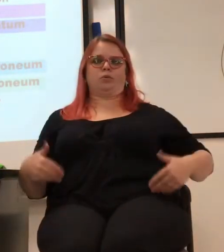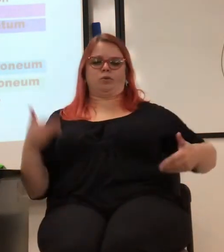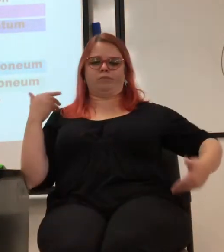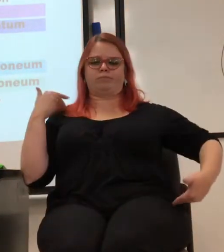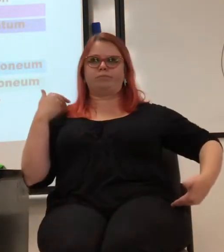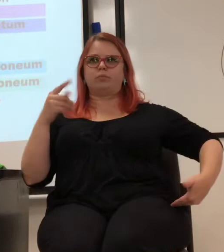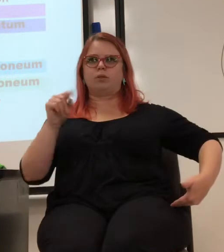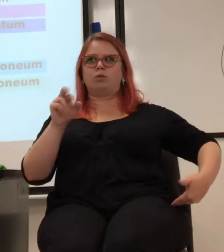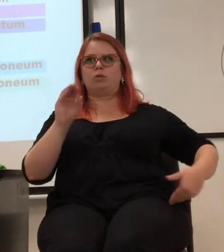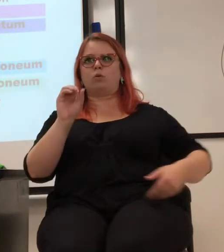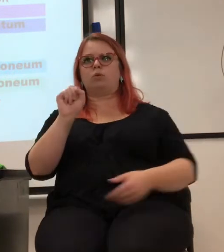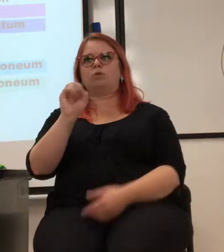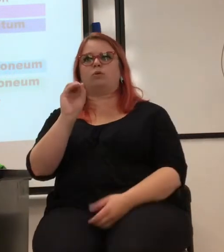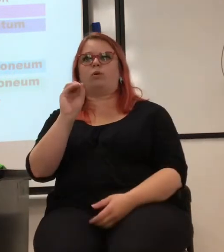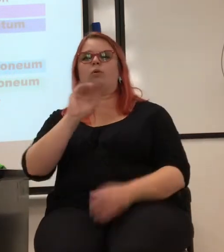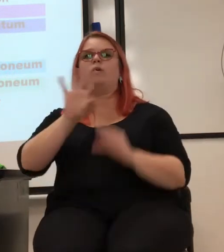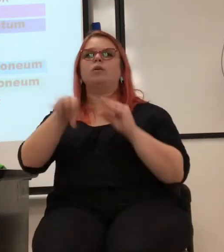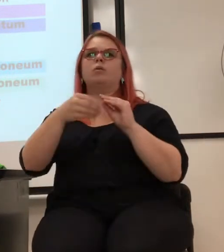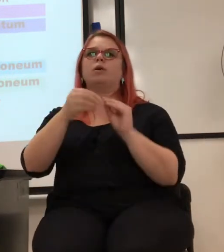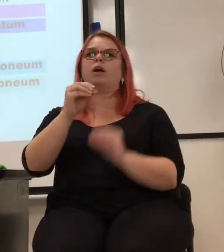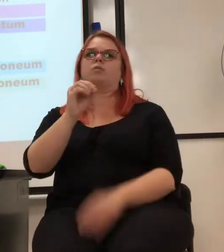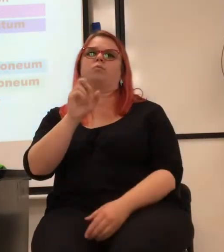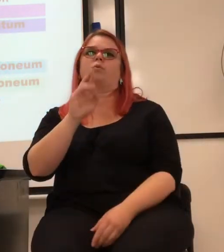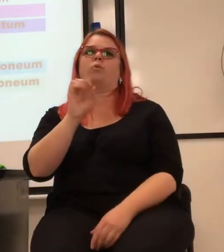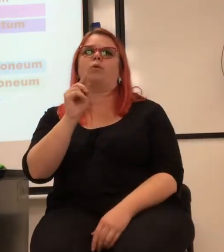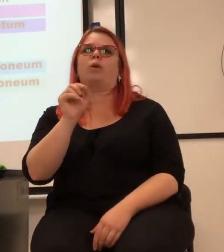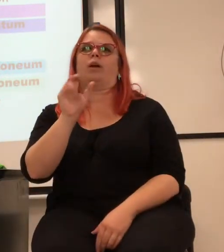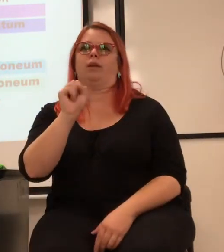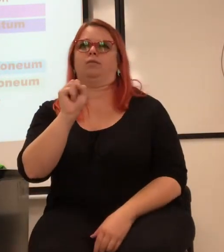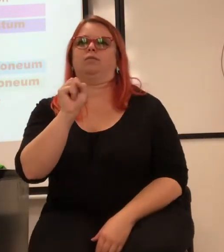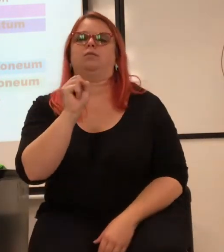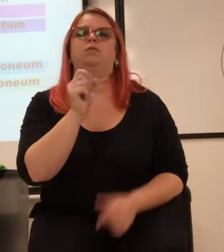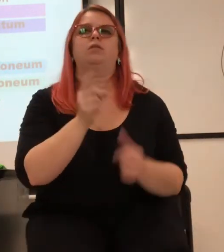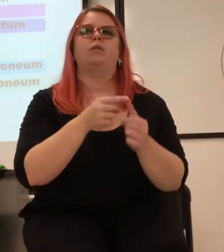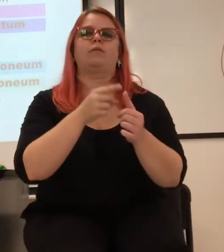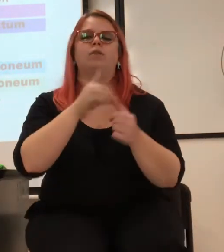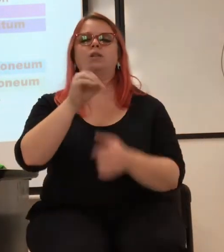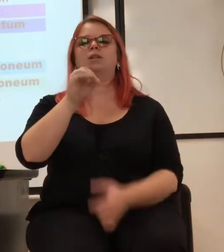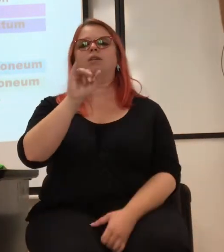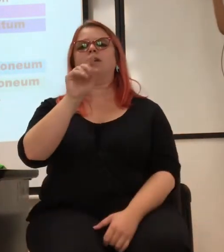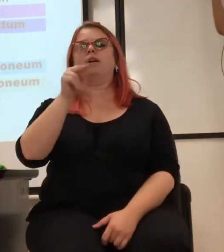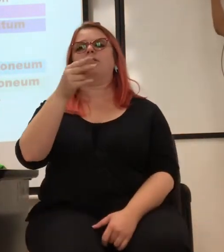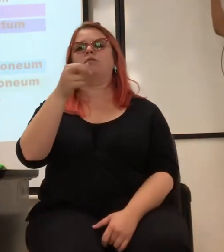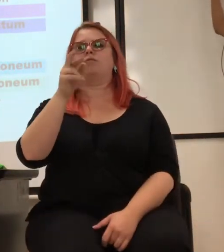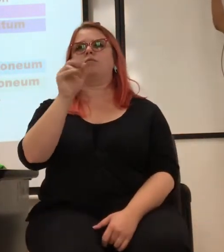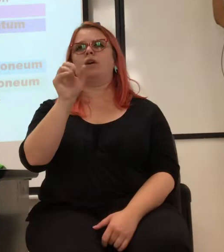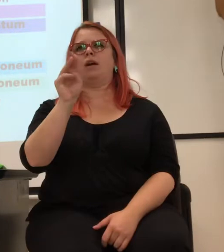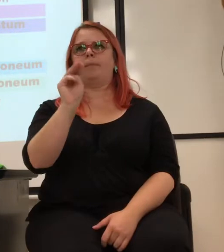Let's throw some organs in there. Let's see. Let's top it out with diaphragm,